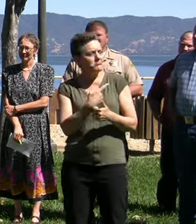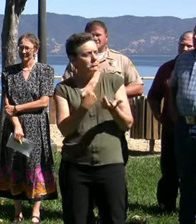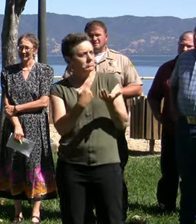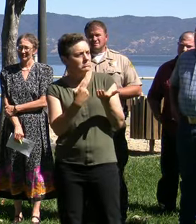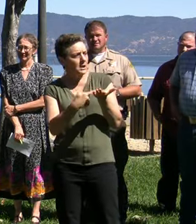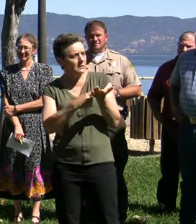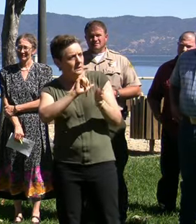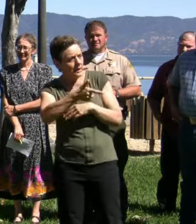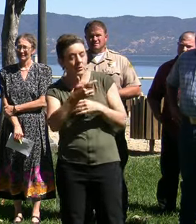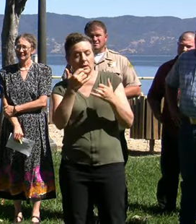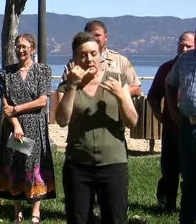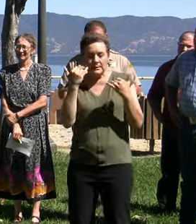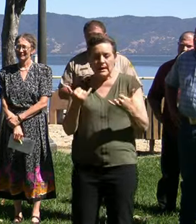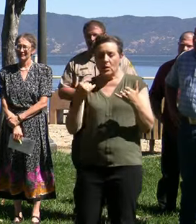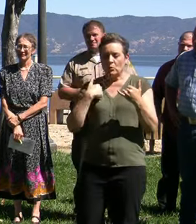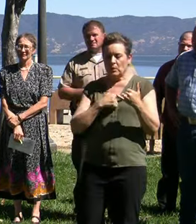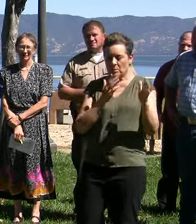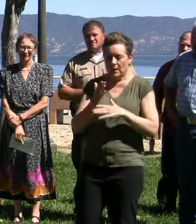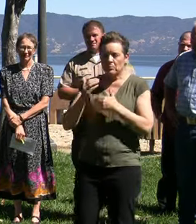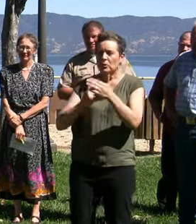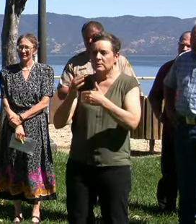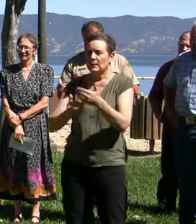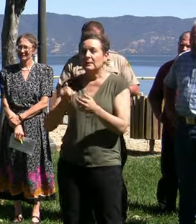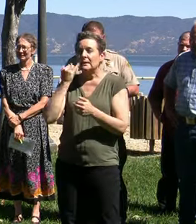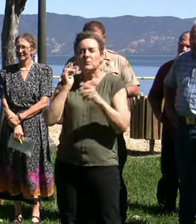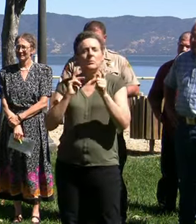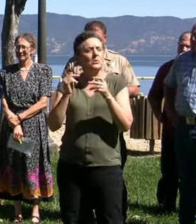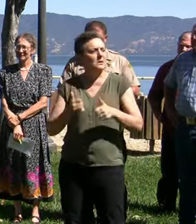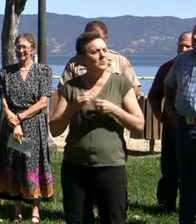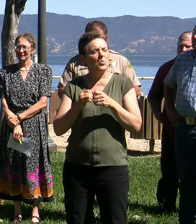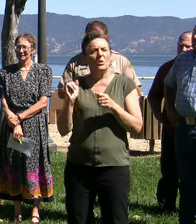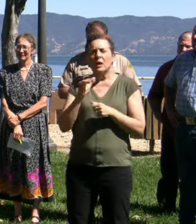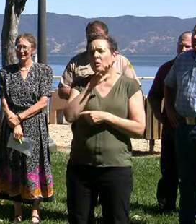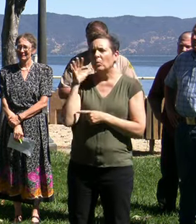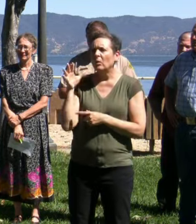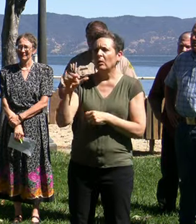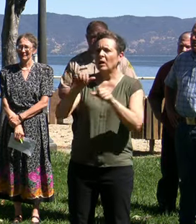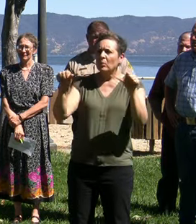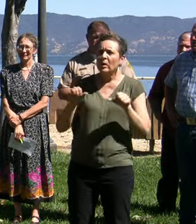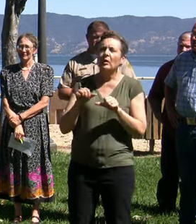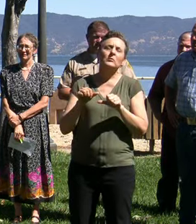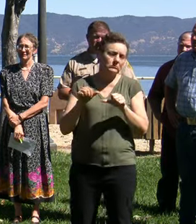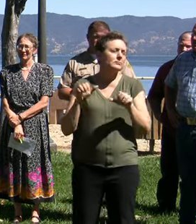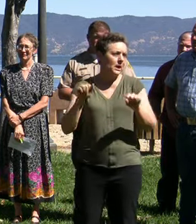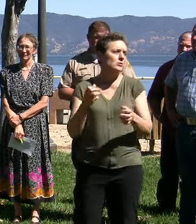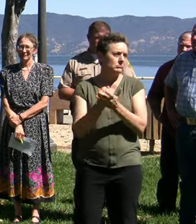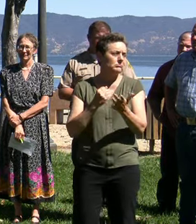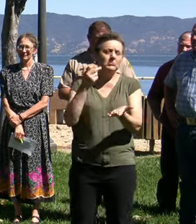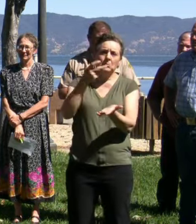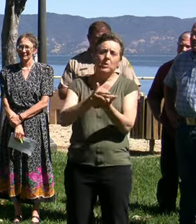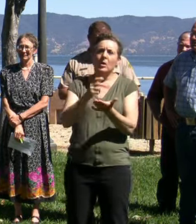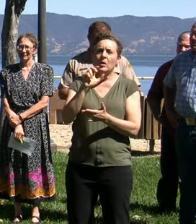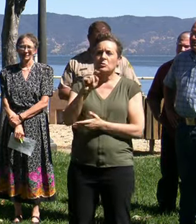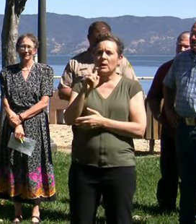working a process right now where folks that are on more rural lands will have a better opportunity than those that are actually in the